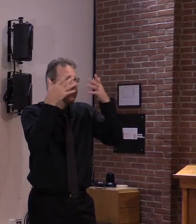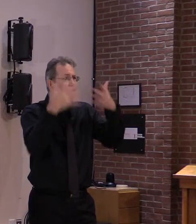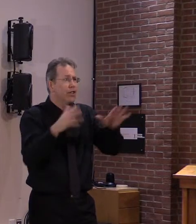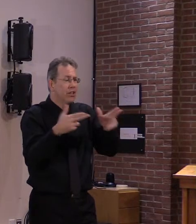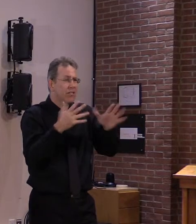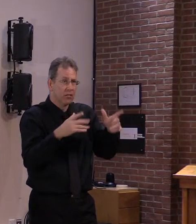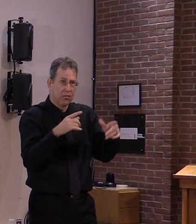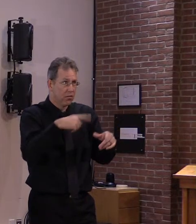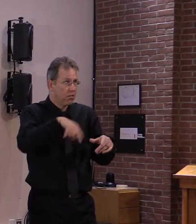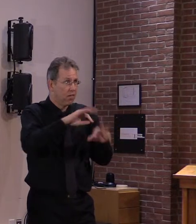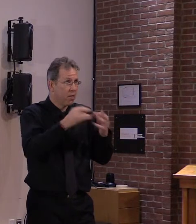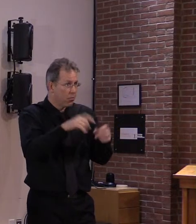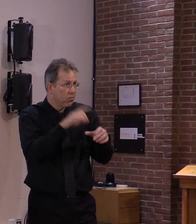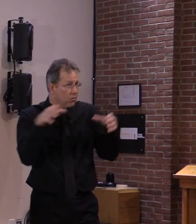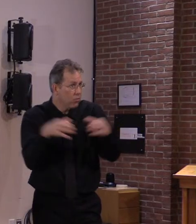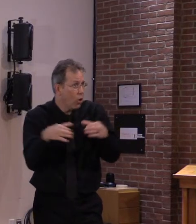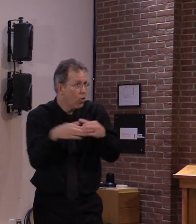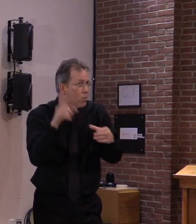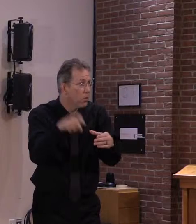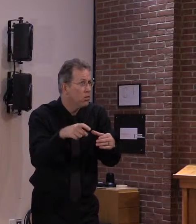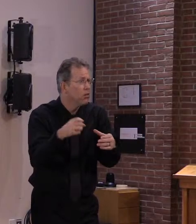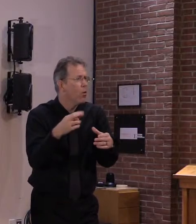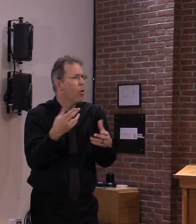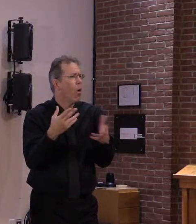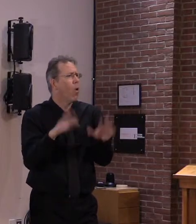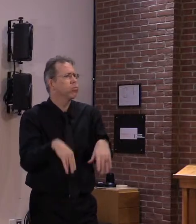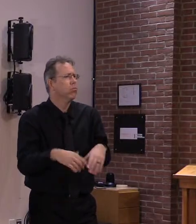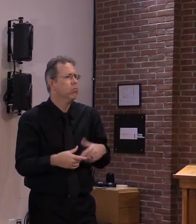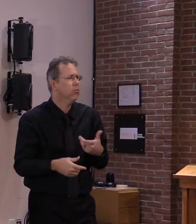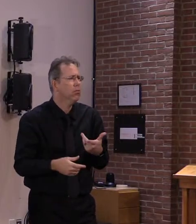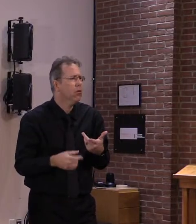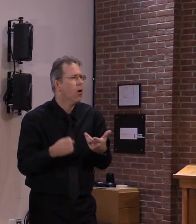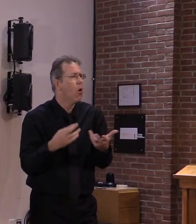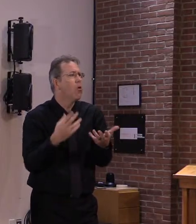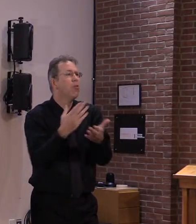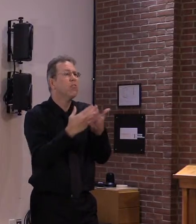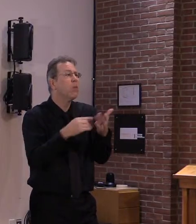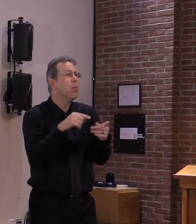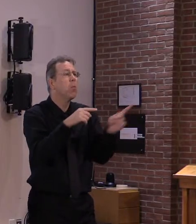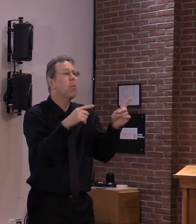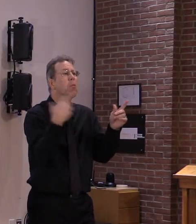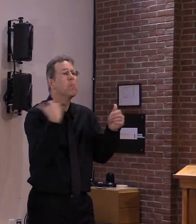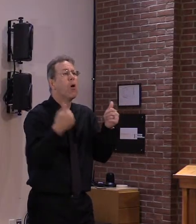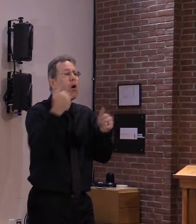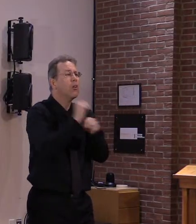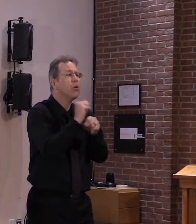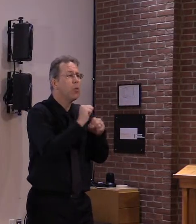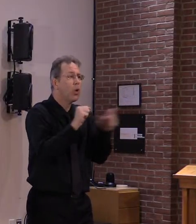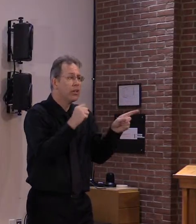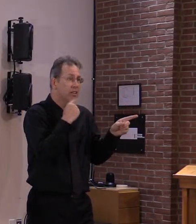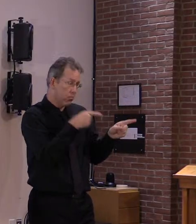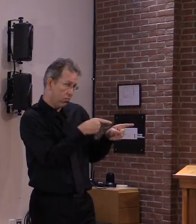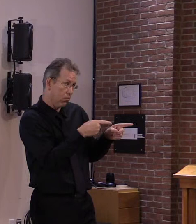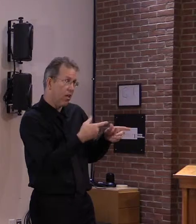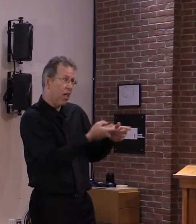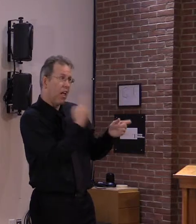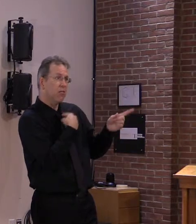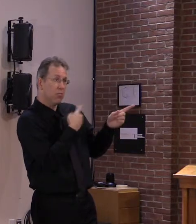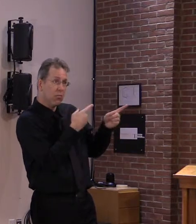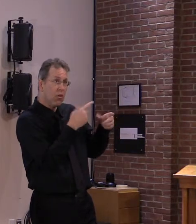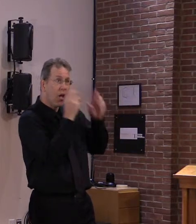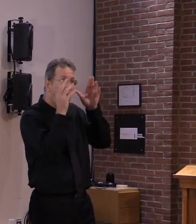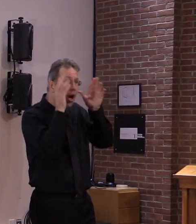that they may come in contact with people who have the virus, who have no symptoms and don't know about it. And that's just